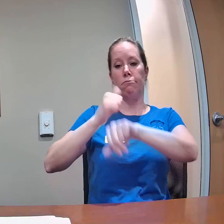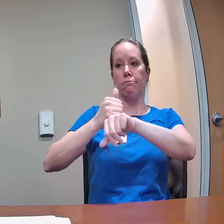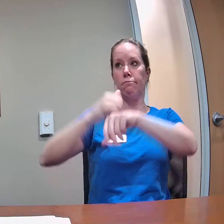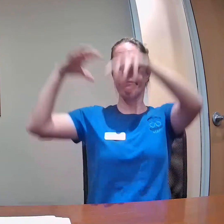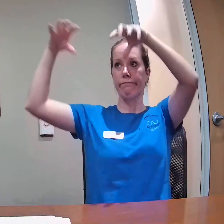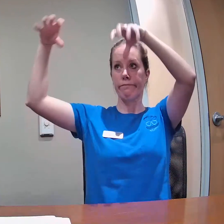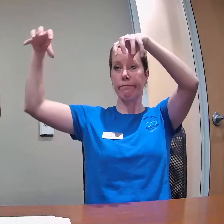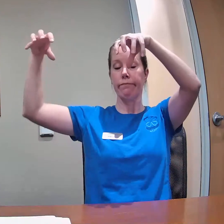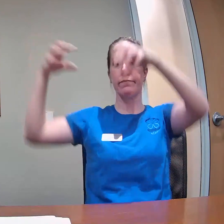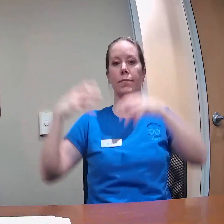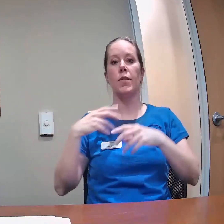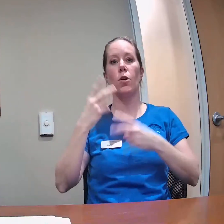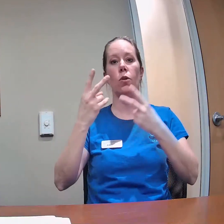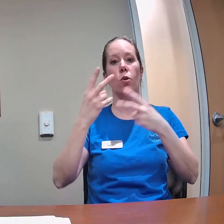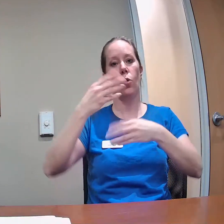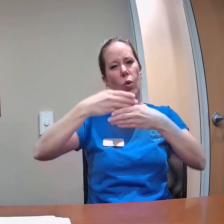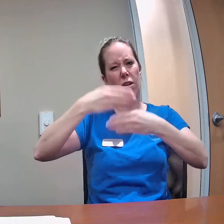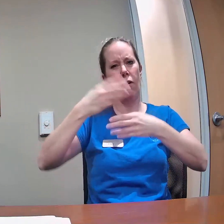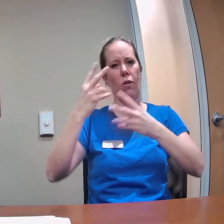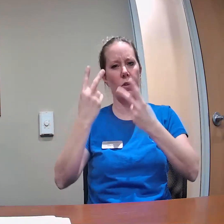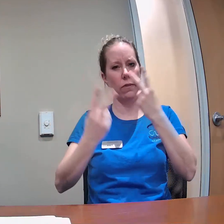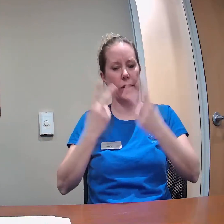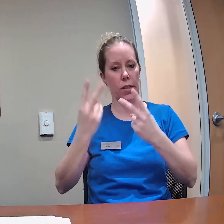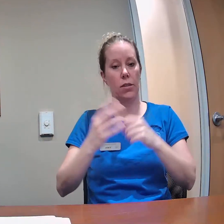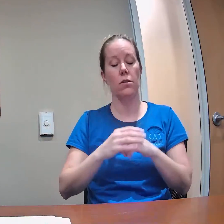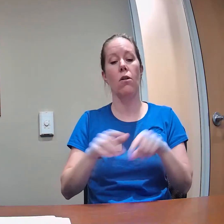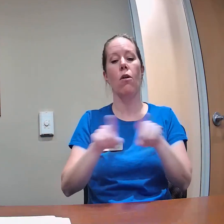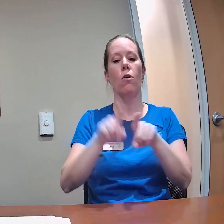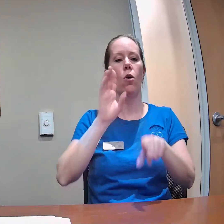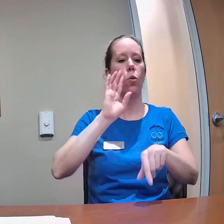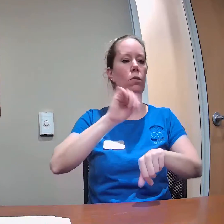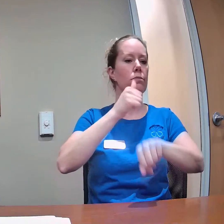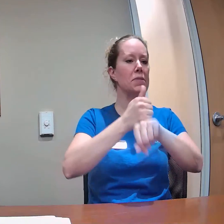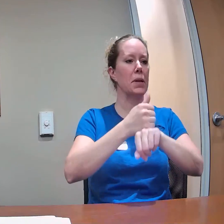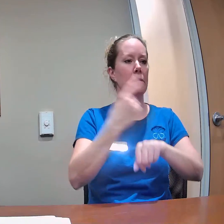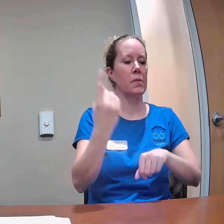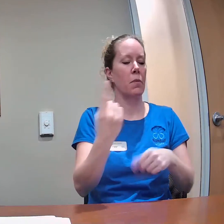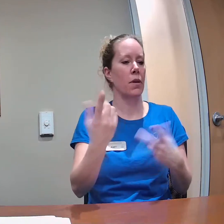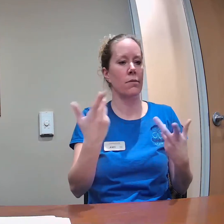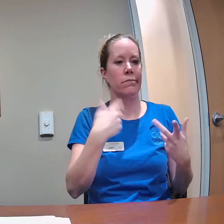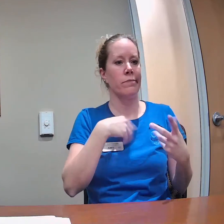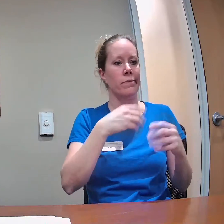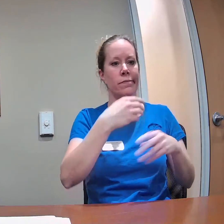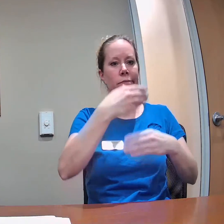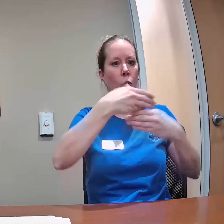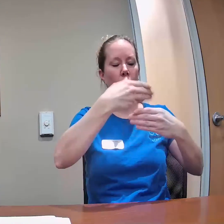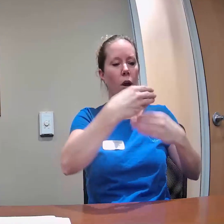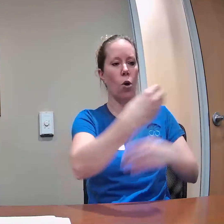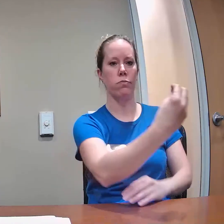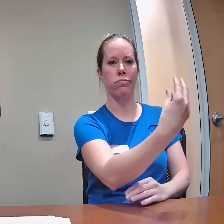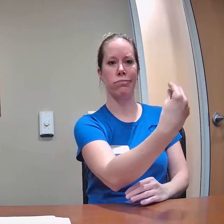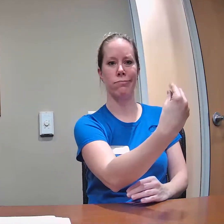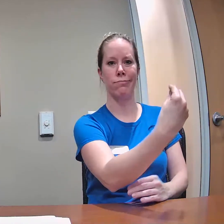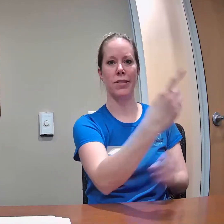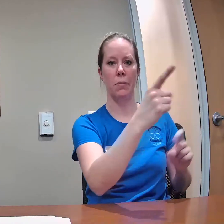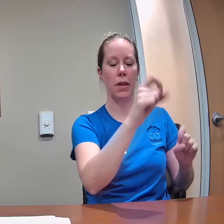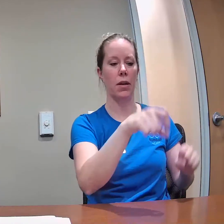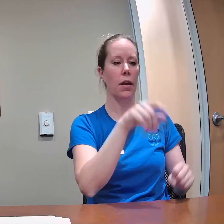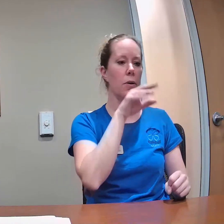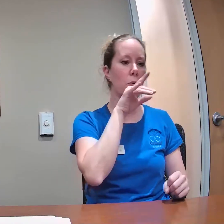kind of two-way communication device, hands-free, so that you can talk to your family member through the